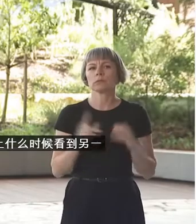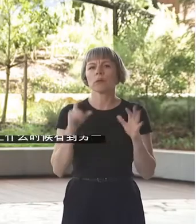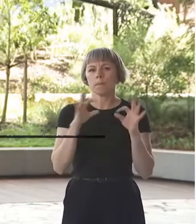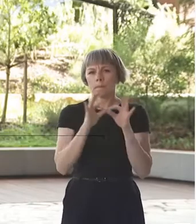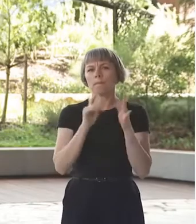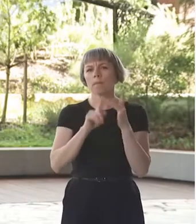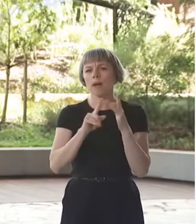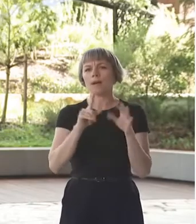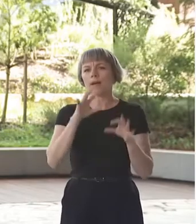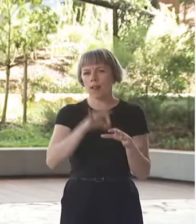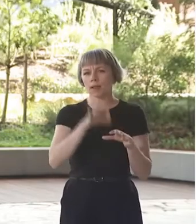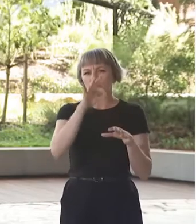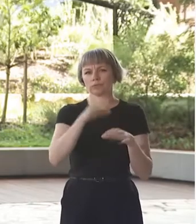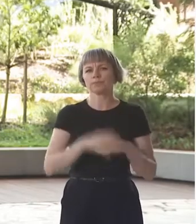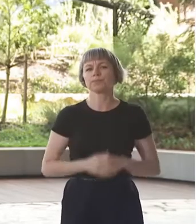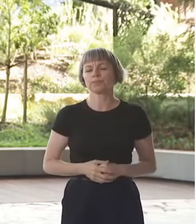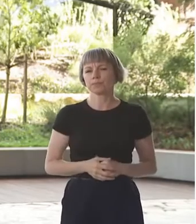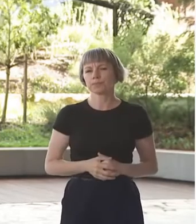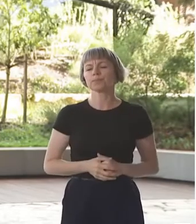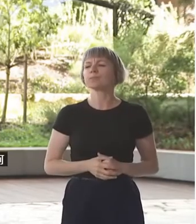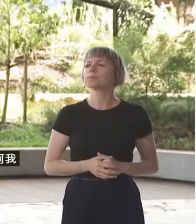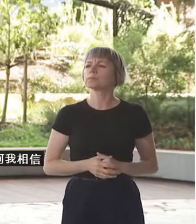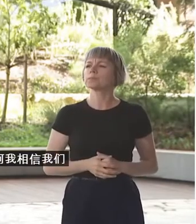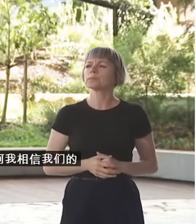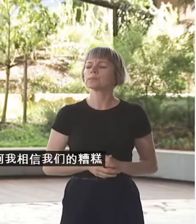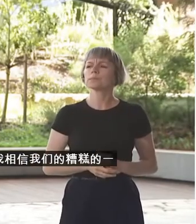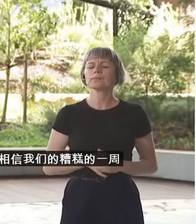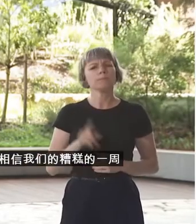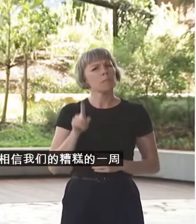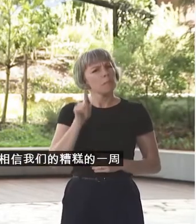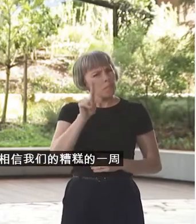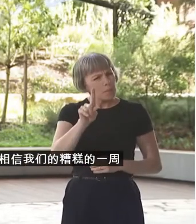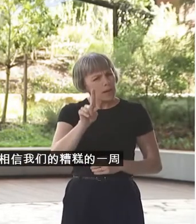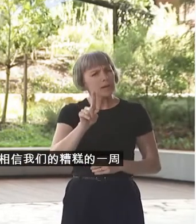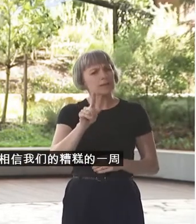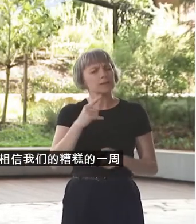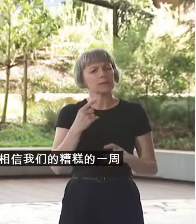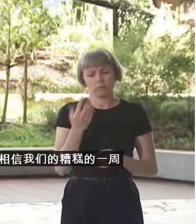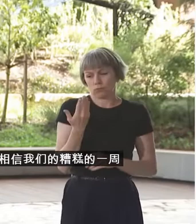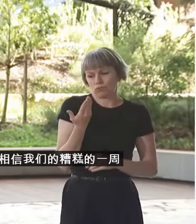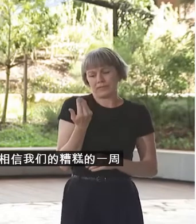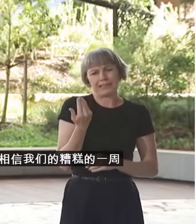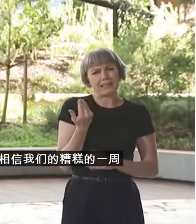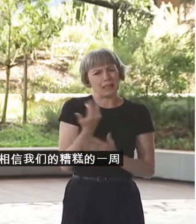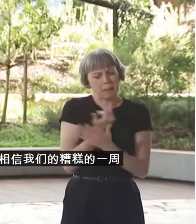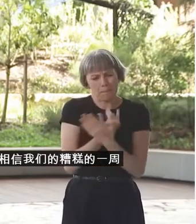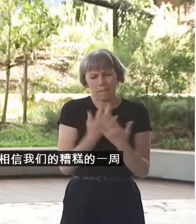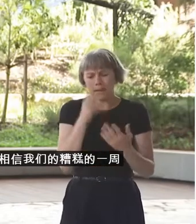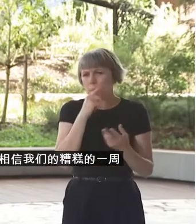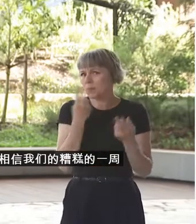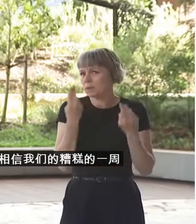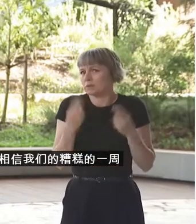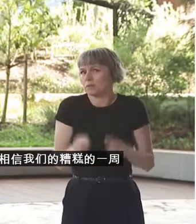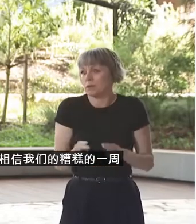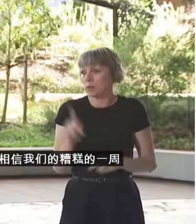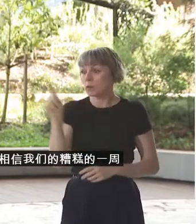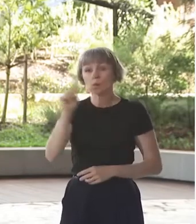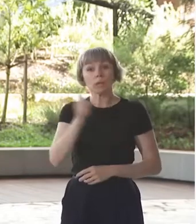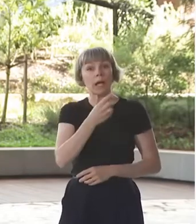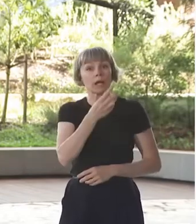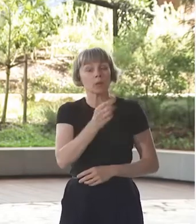deaths this morning, and given the awful week that we've had, has it at any point shaken your